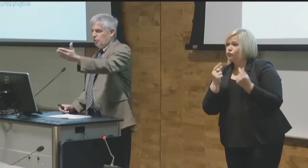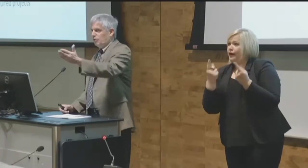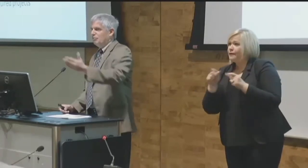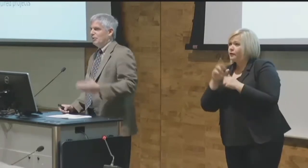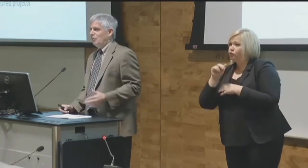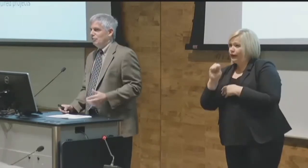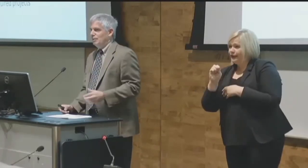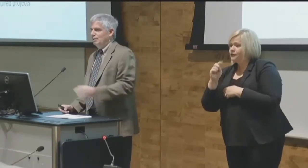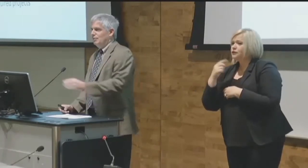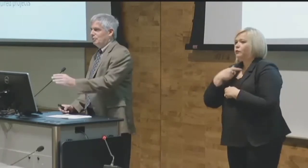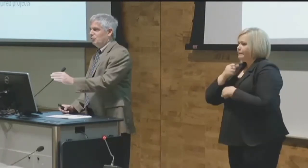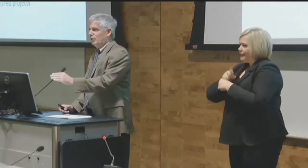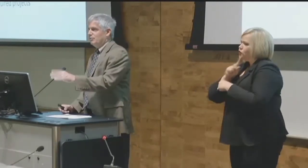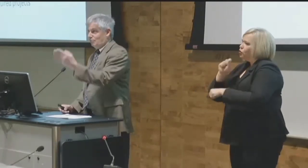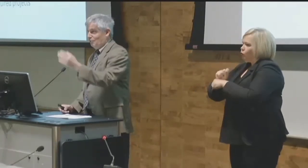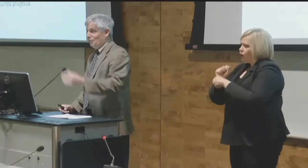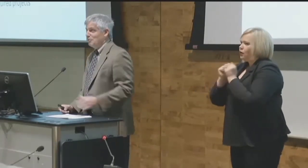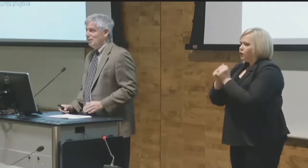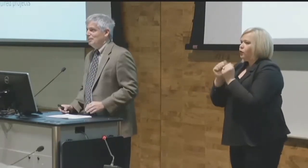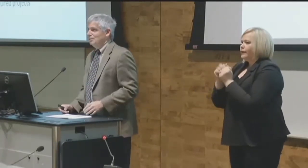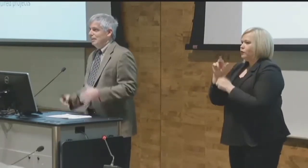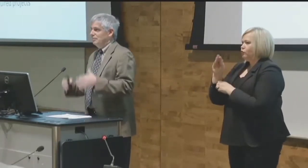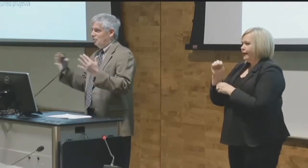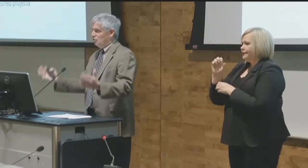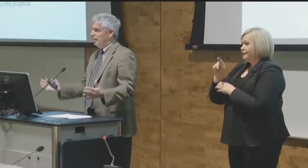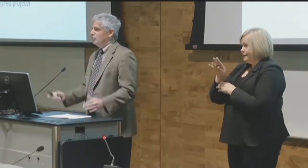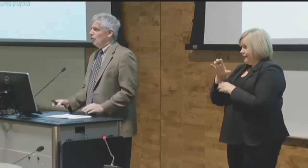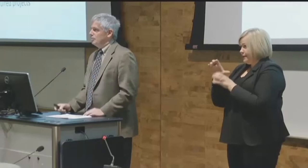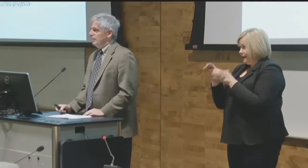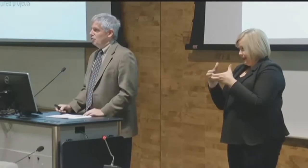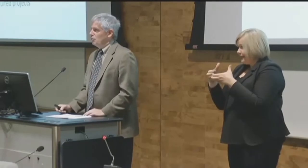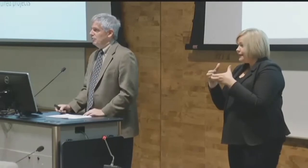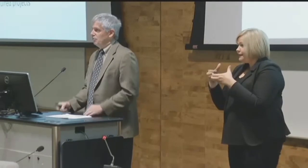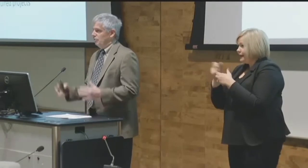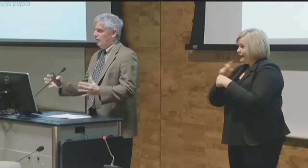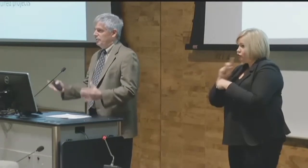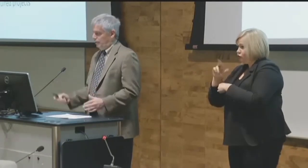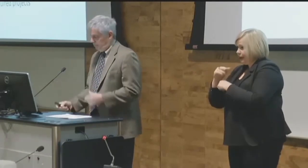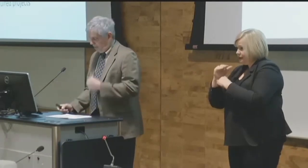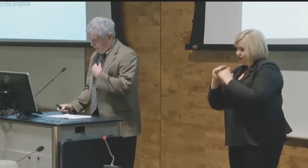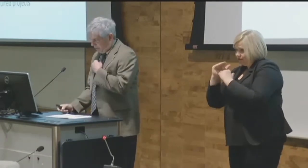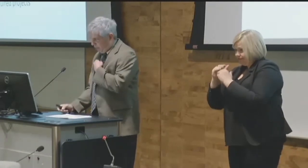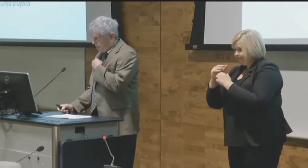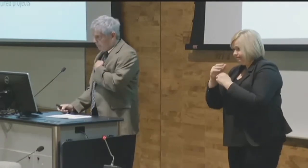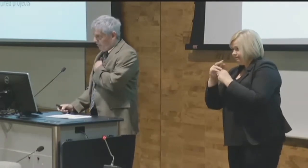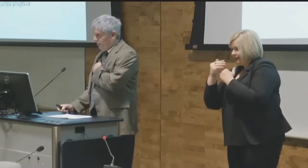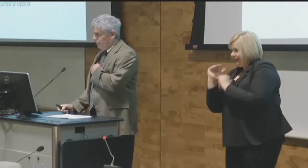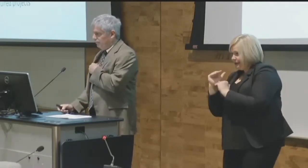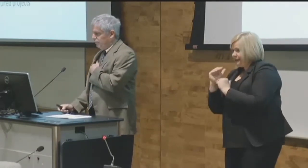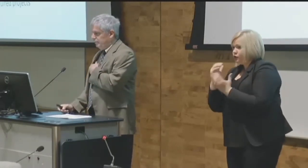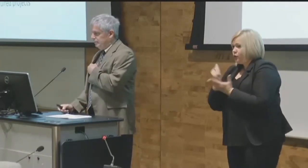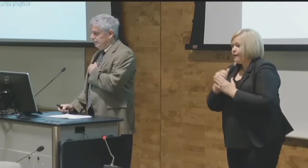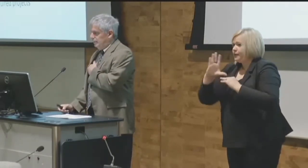and we're going to work very closely with the quick rate subcommittee in designing ultimately those rates to see how we can help the low-income